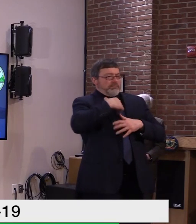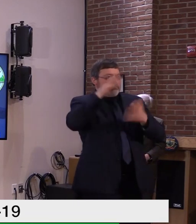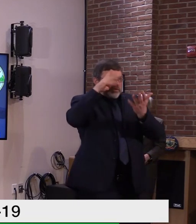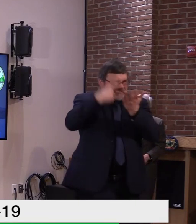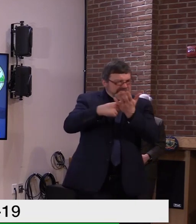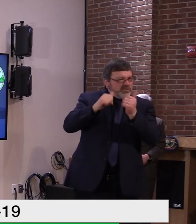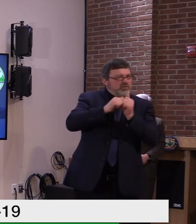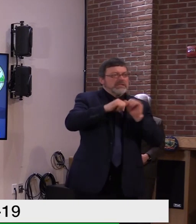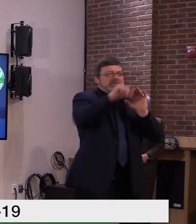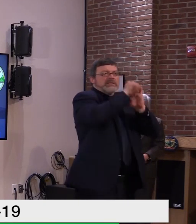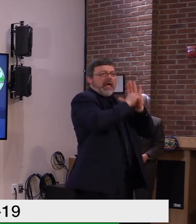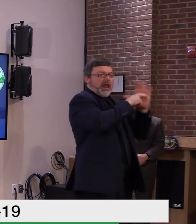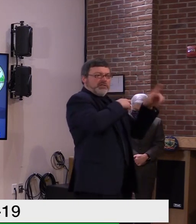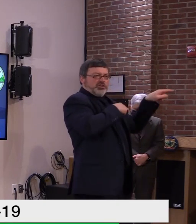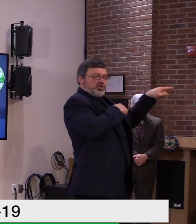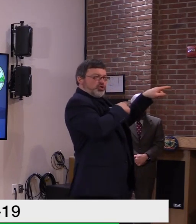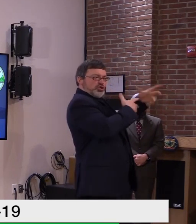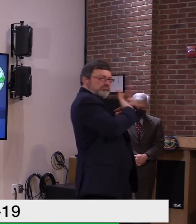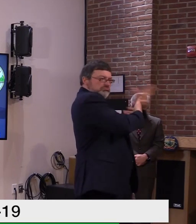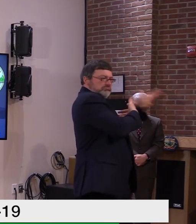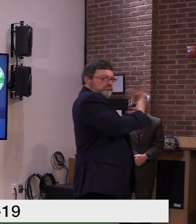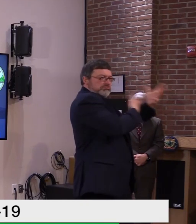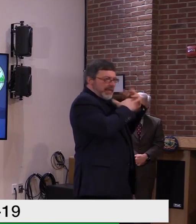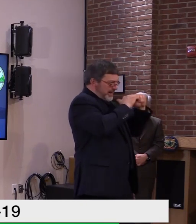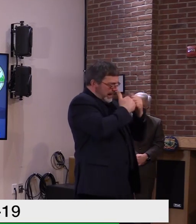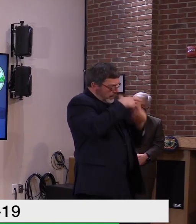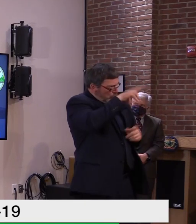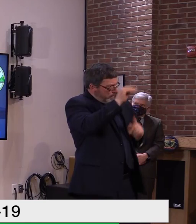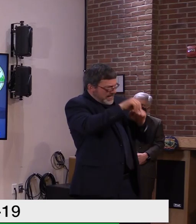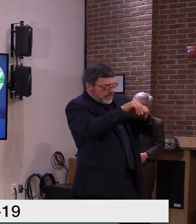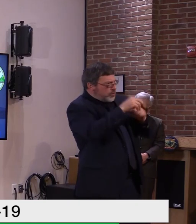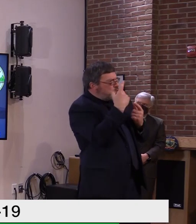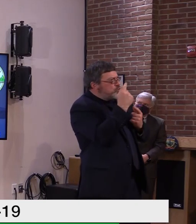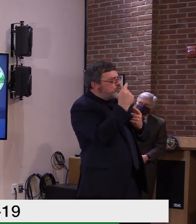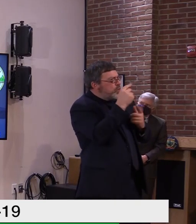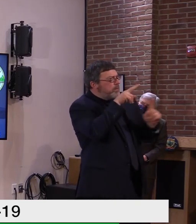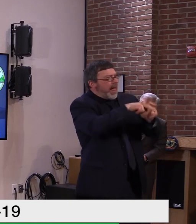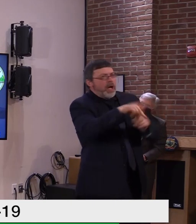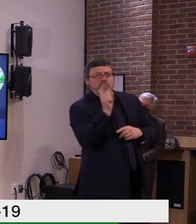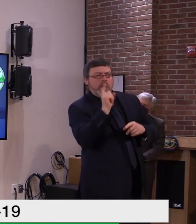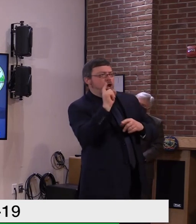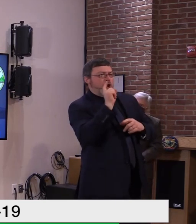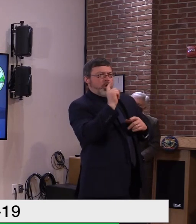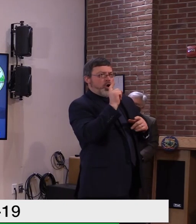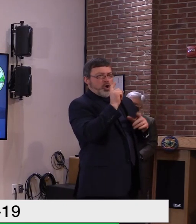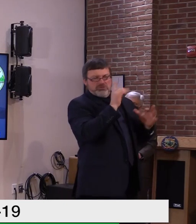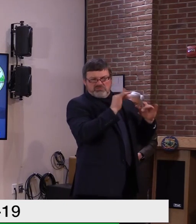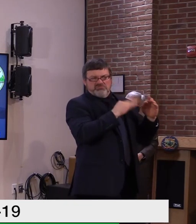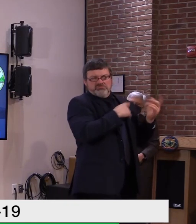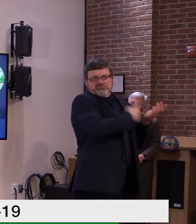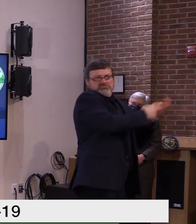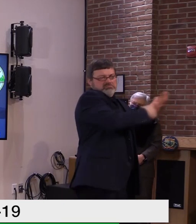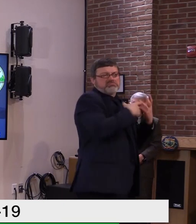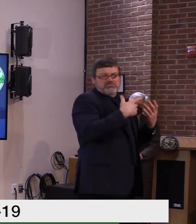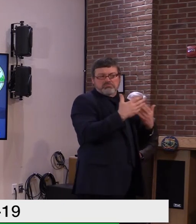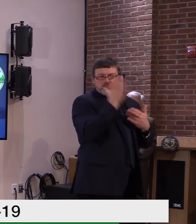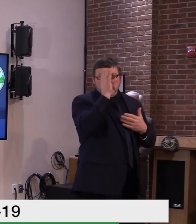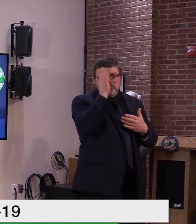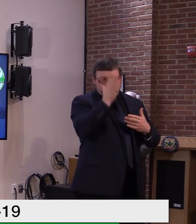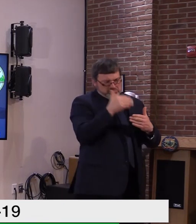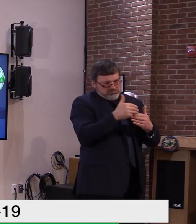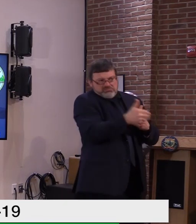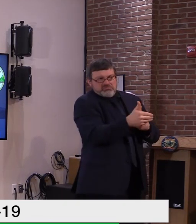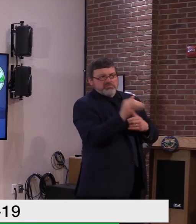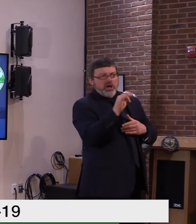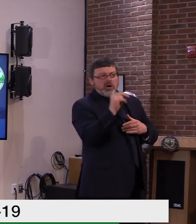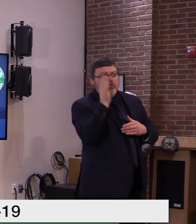us to appropriate that money. So again, we don't have the deadline at this point in time, nor does any other state